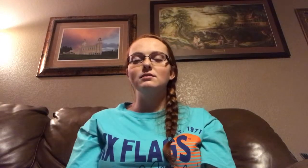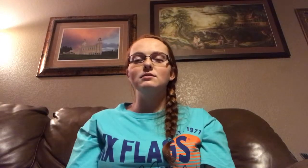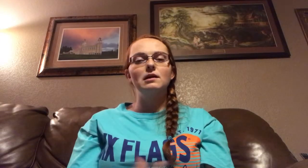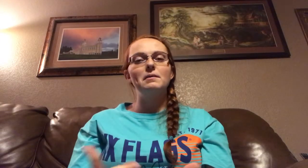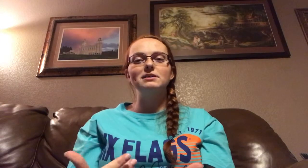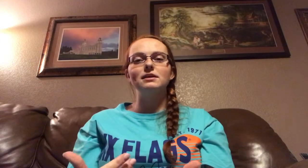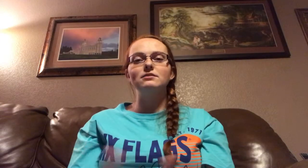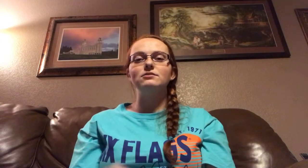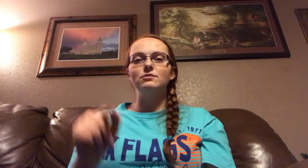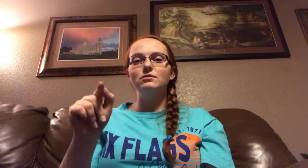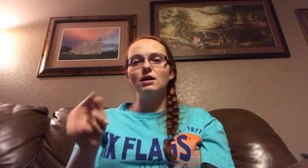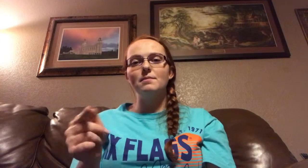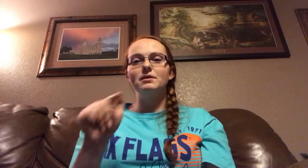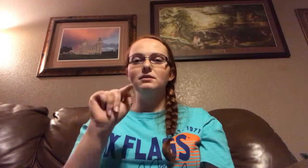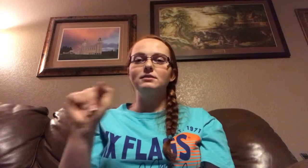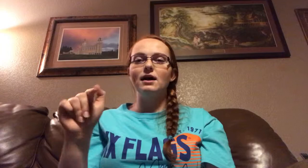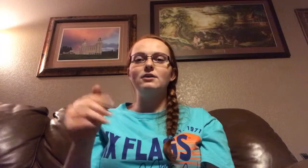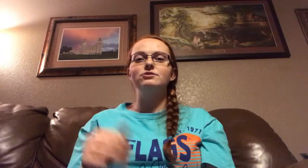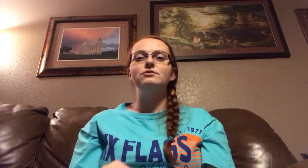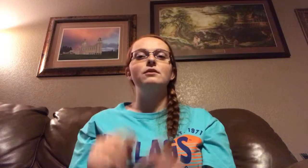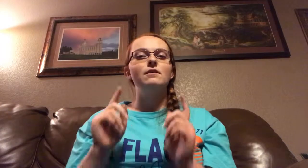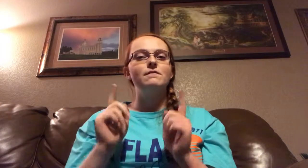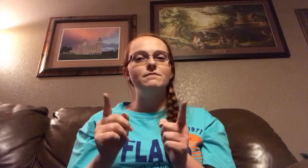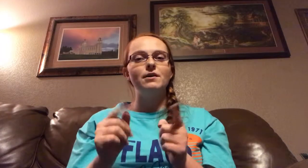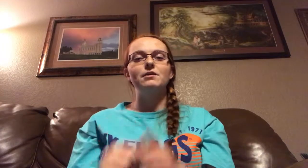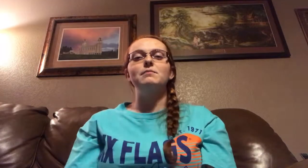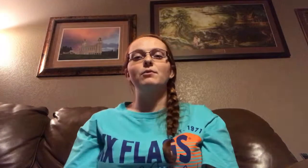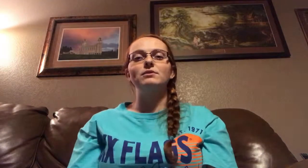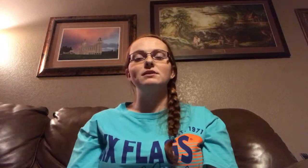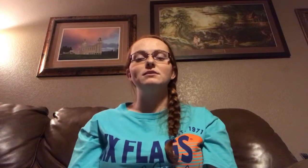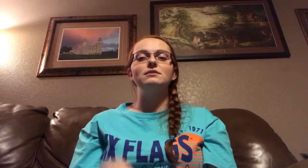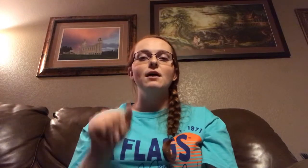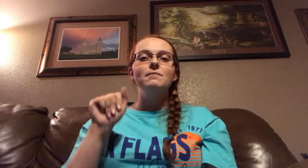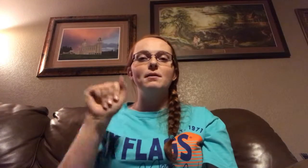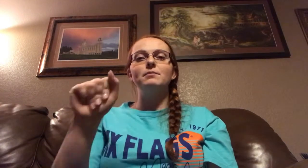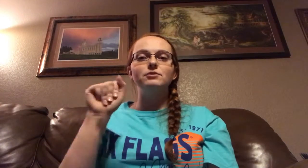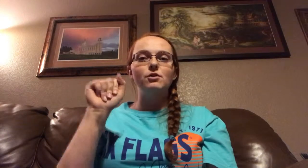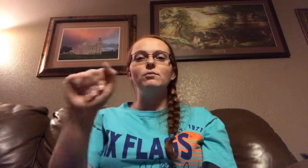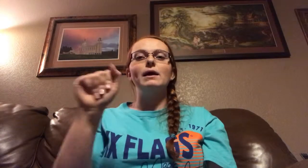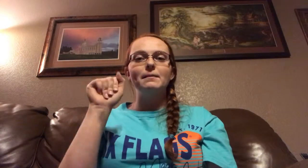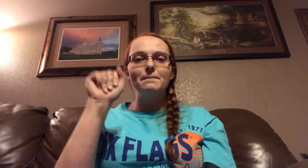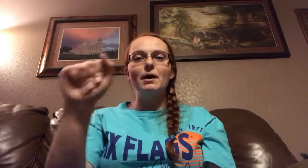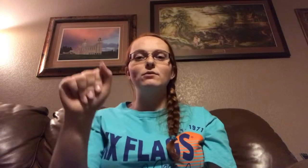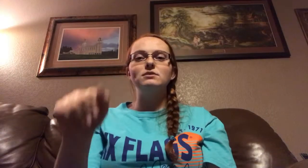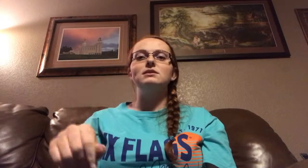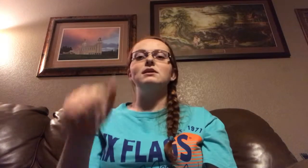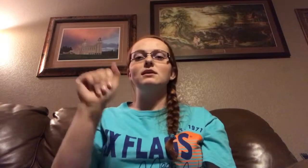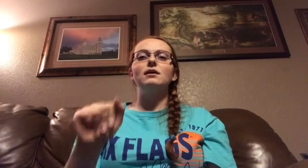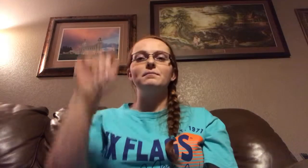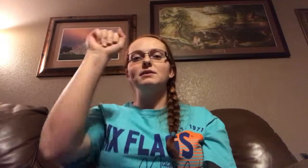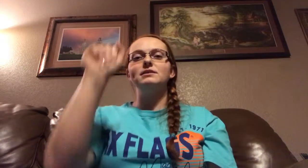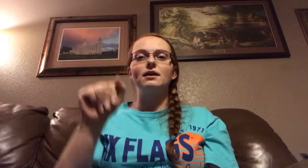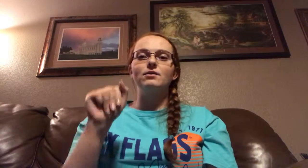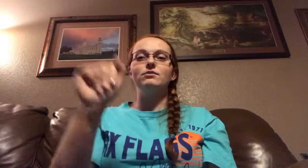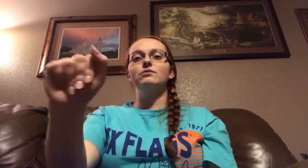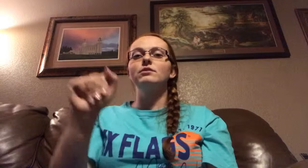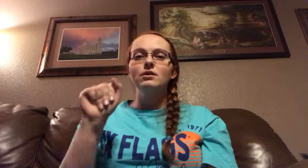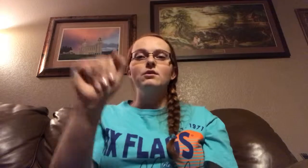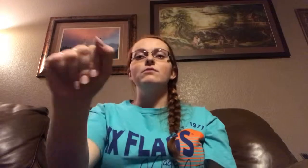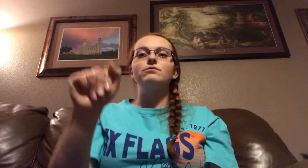That makes sense. So comma, dash, very important. Remember, no like bouncing up and down or front